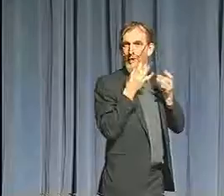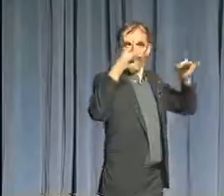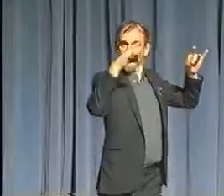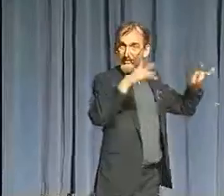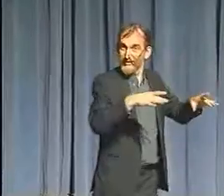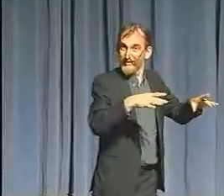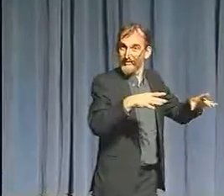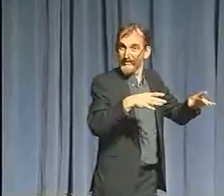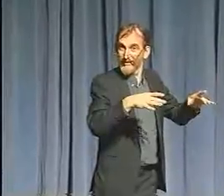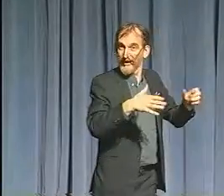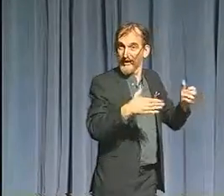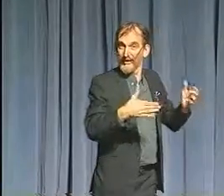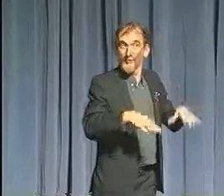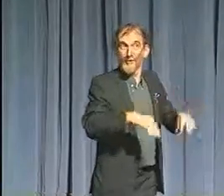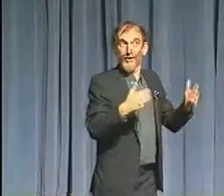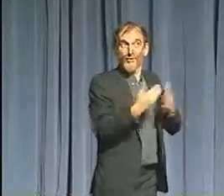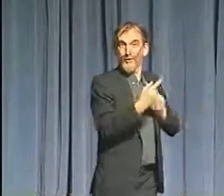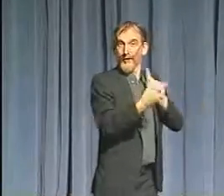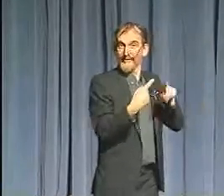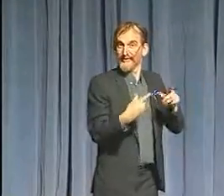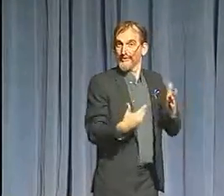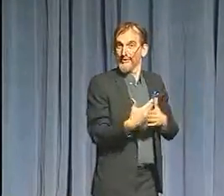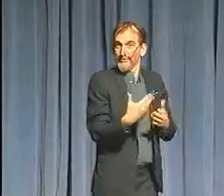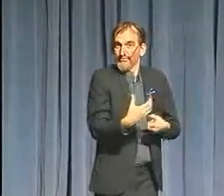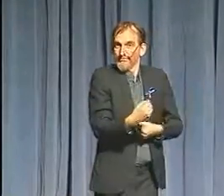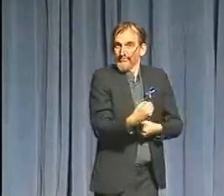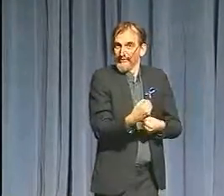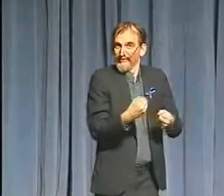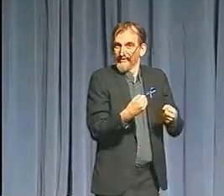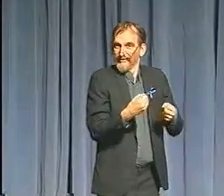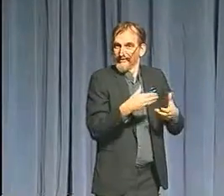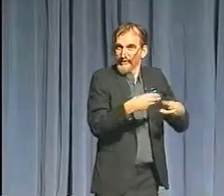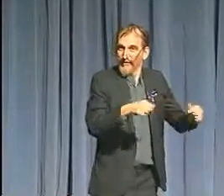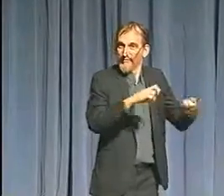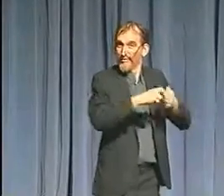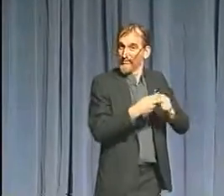And this helps us to think about our old problems in a new light and gain new